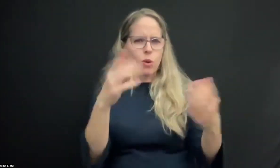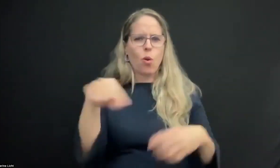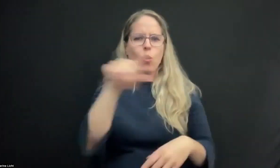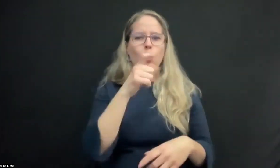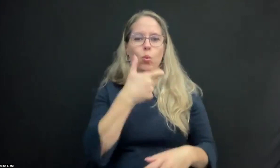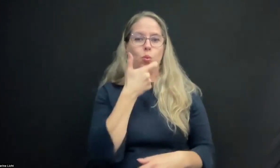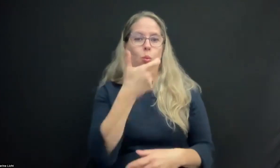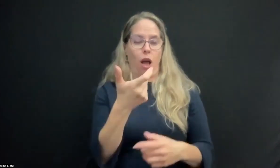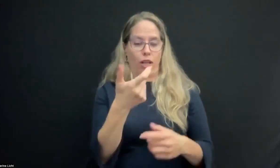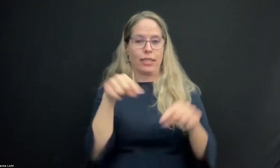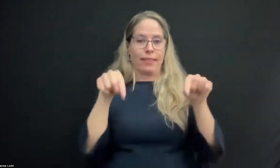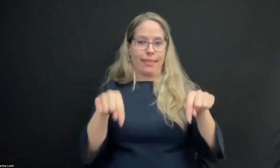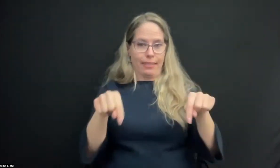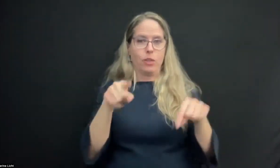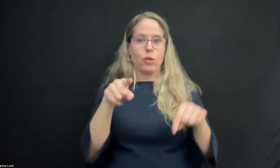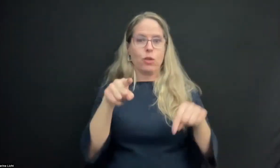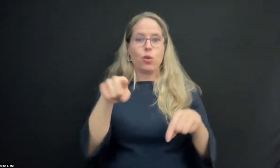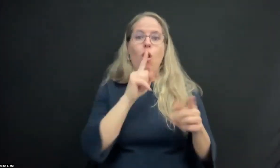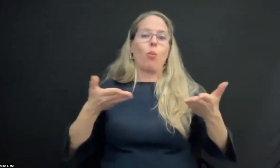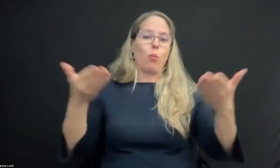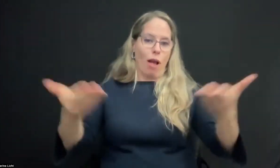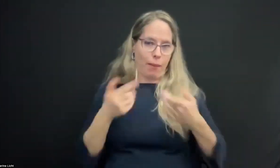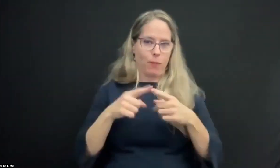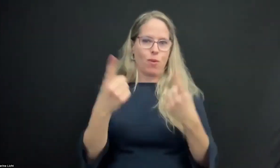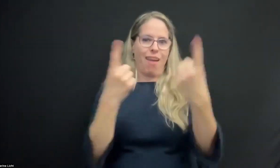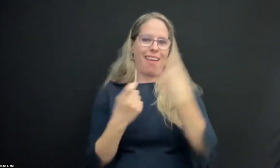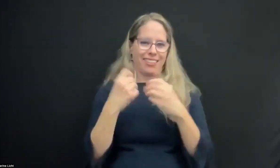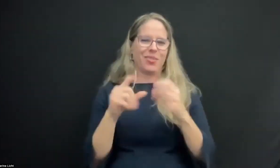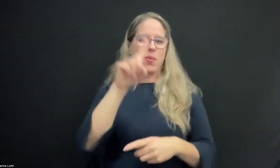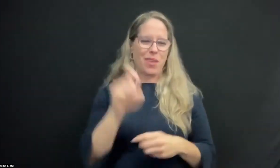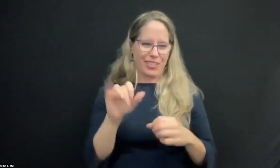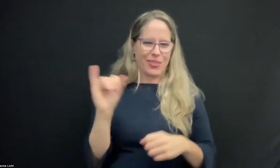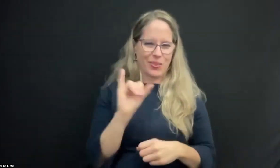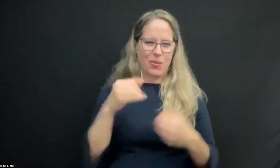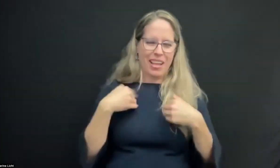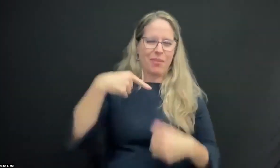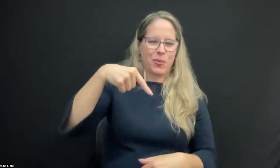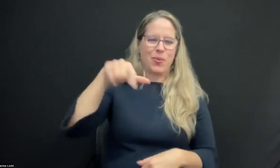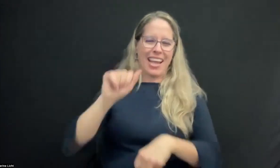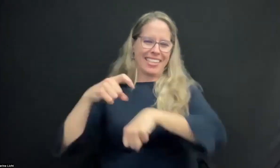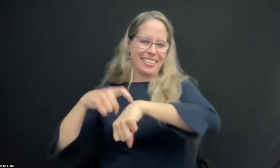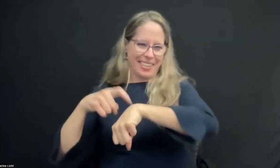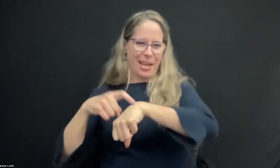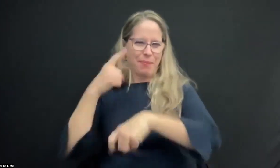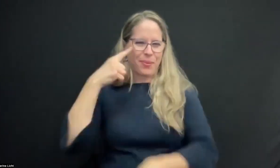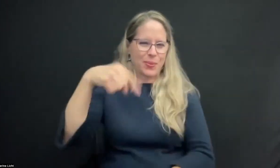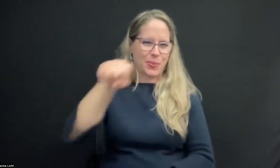So just letting you know, for those of you watching, you are welcome to ask questions. We will have Q&A